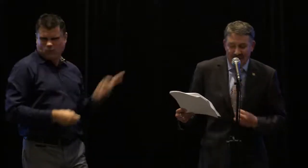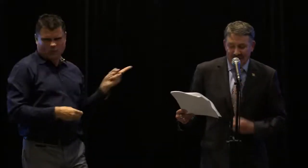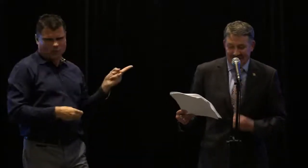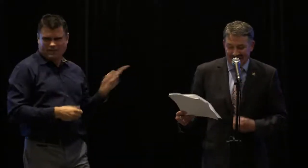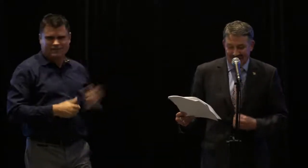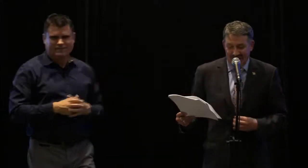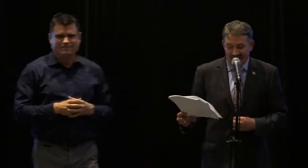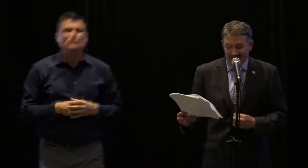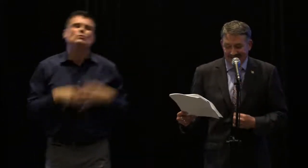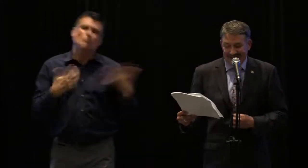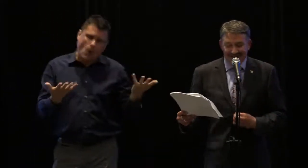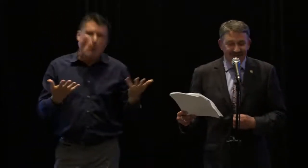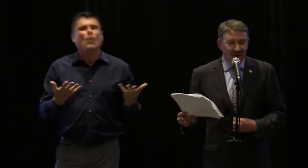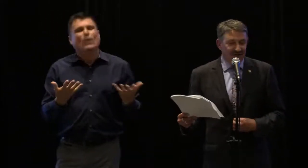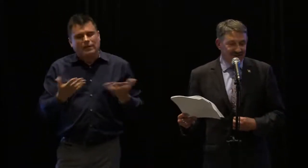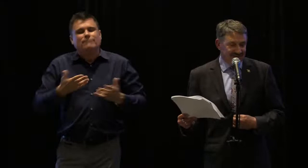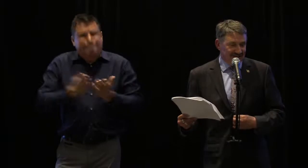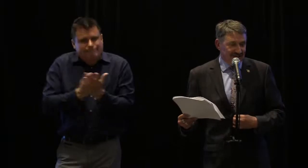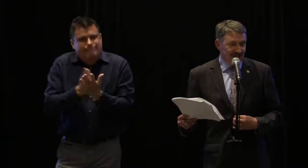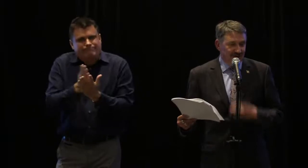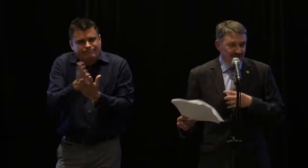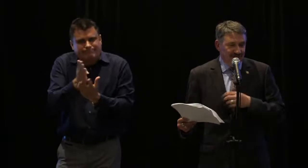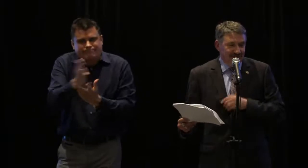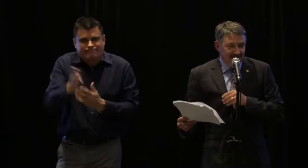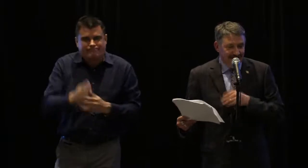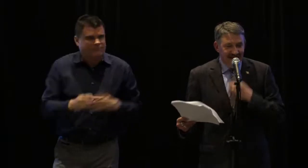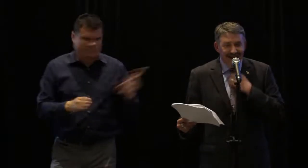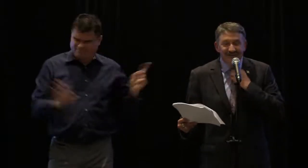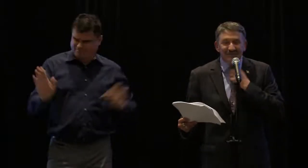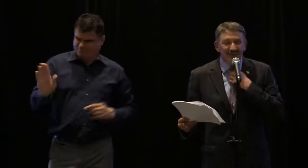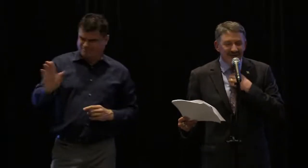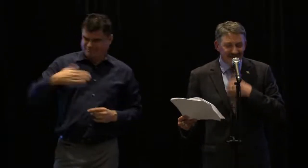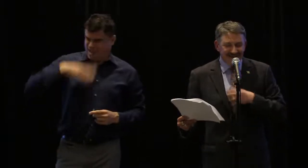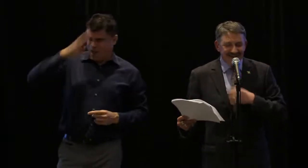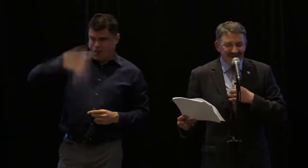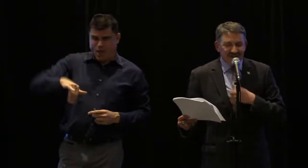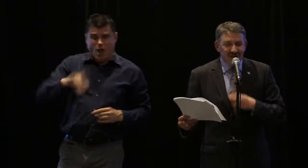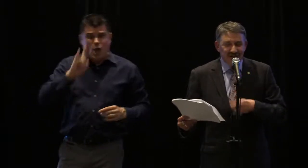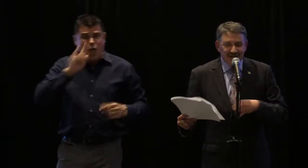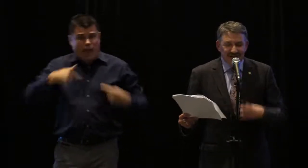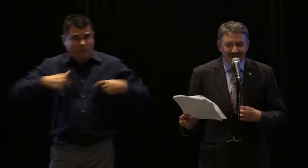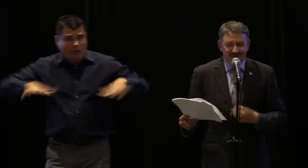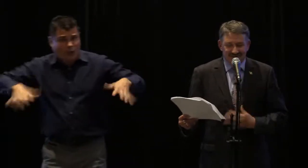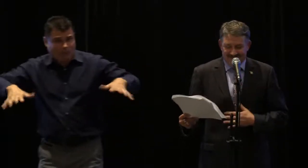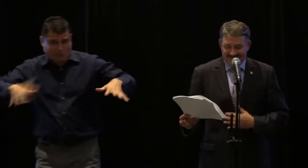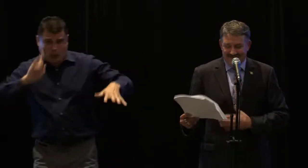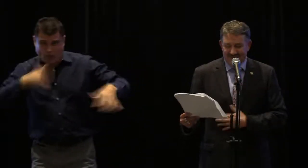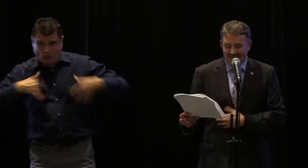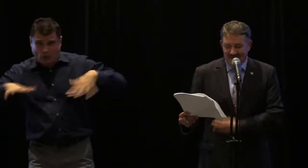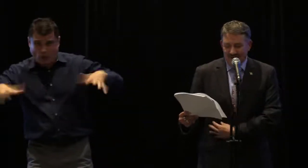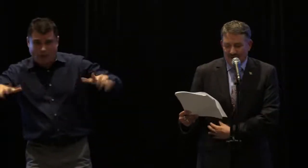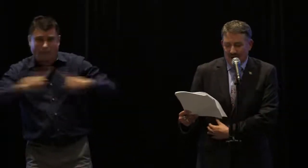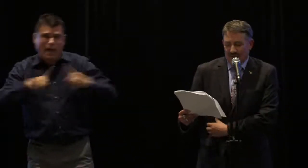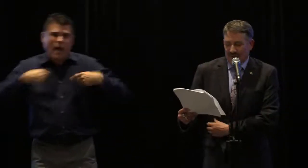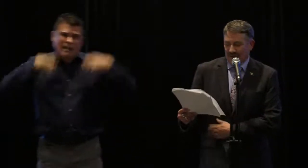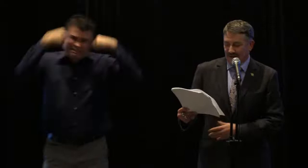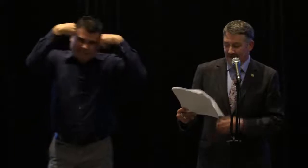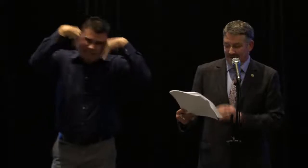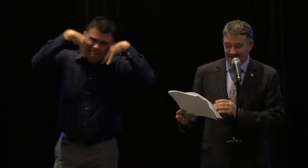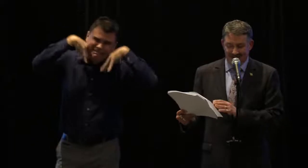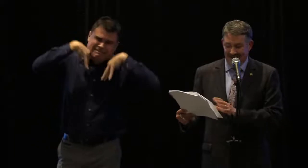It's warm in here. I'm not really as nervous as I look, but this suit is very